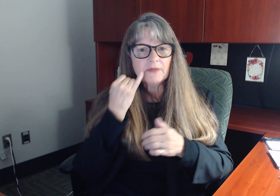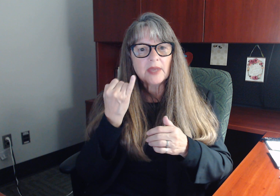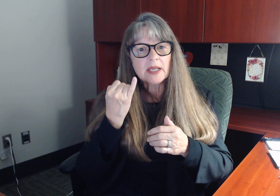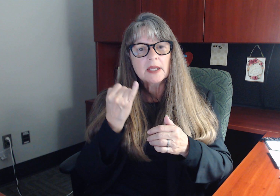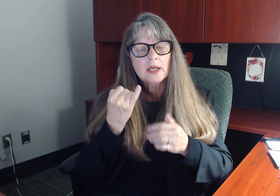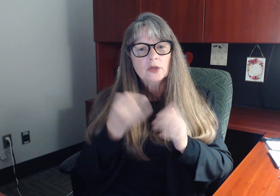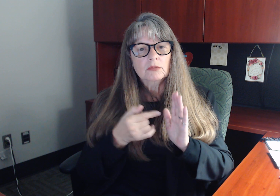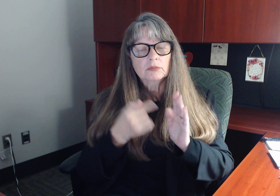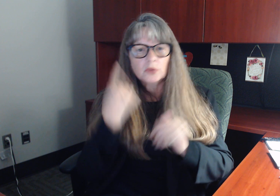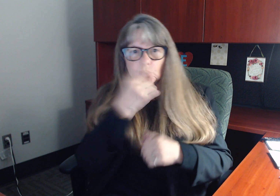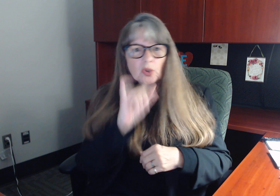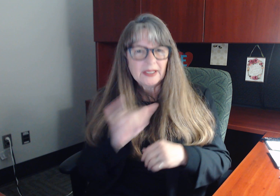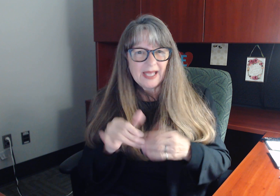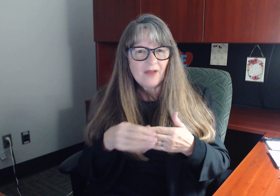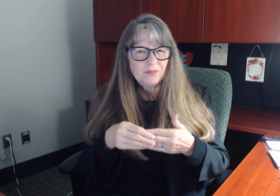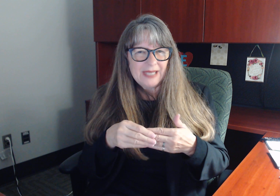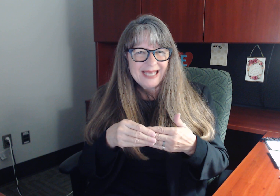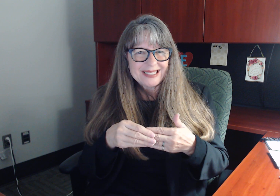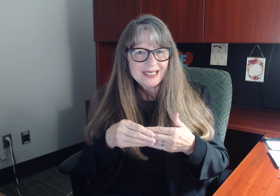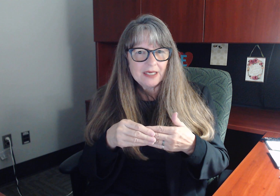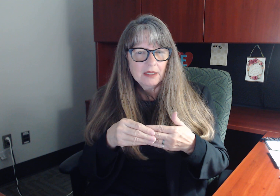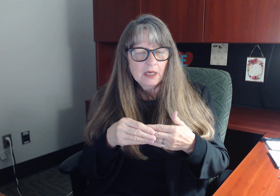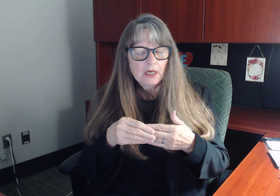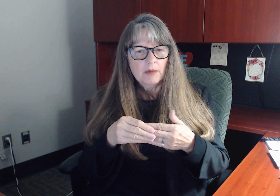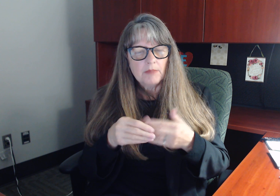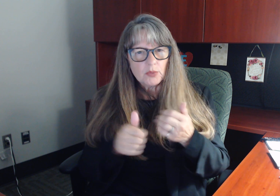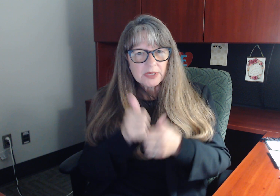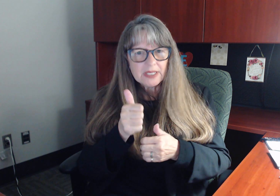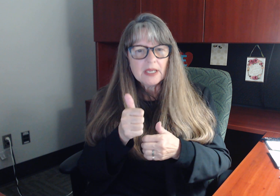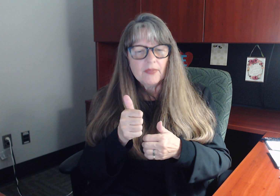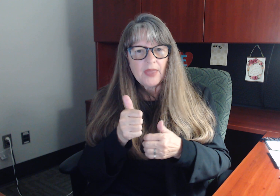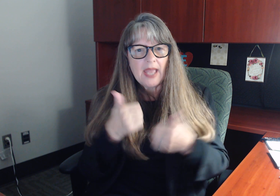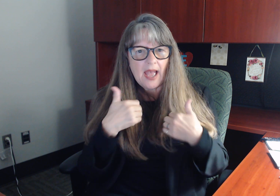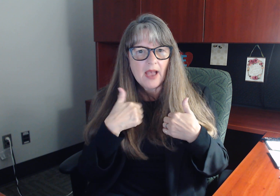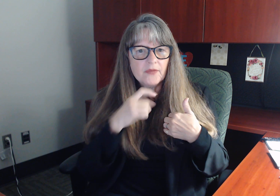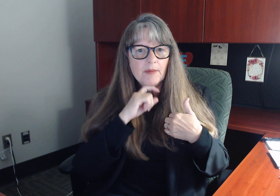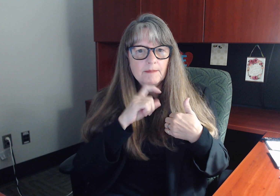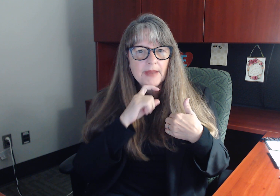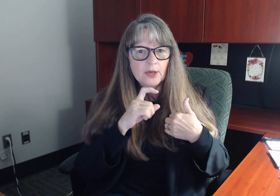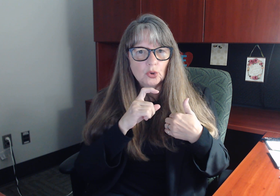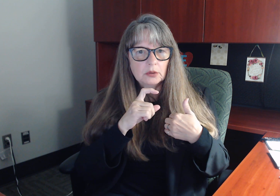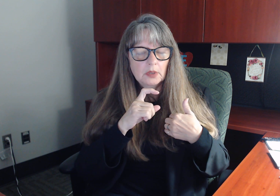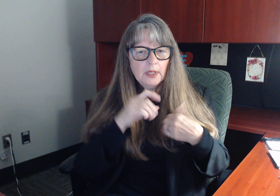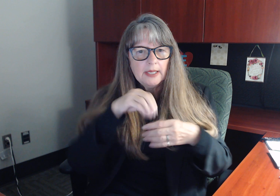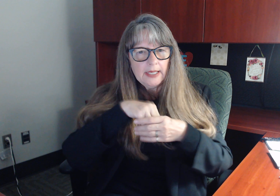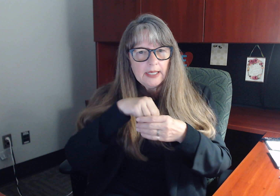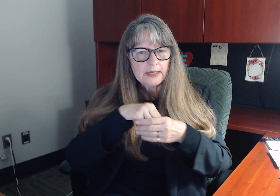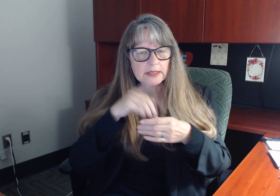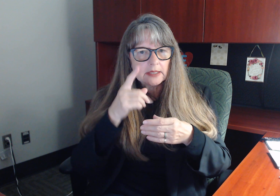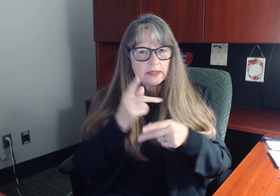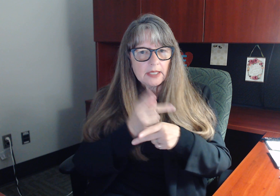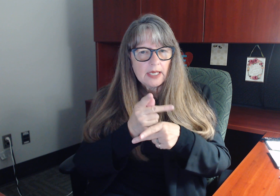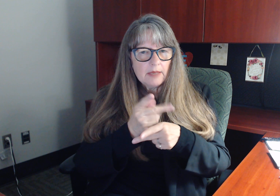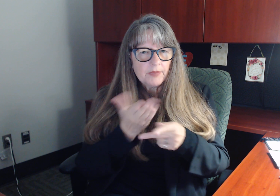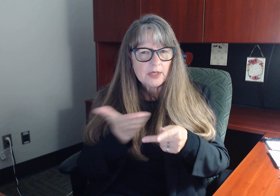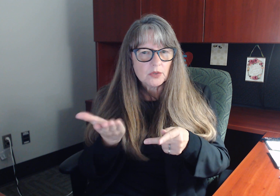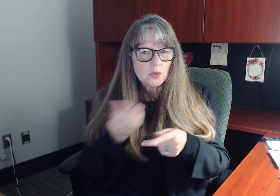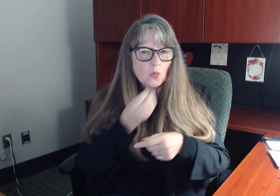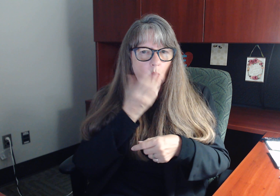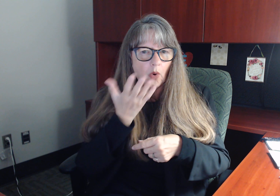they look like they have plastic, mostly they have metal in it to keep things warm